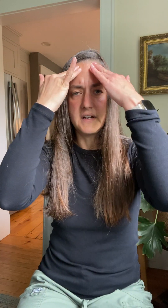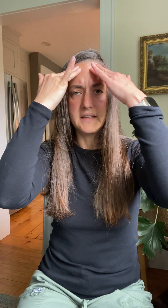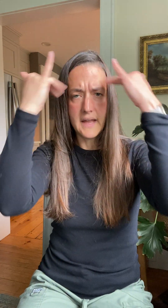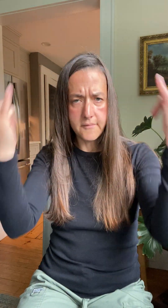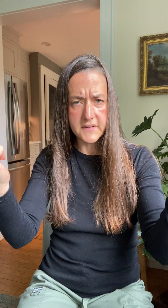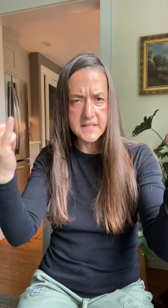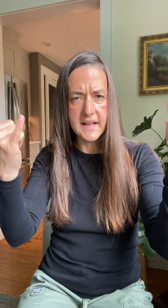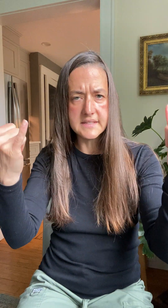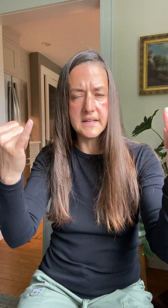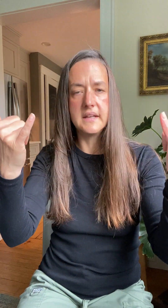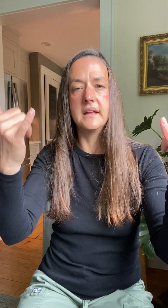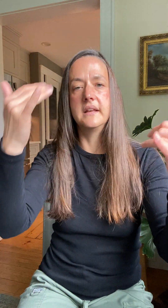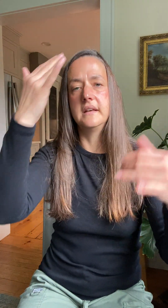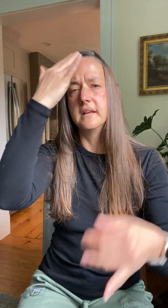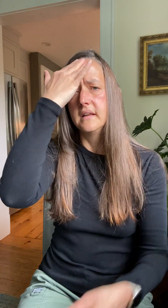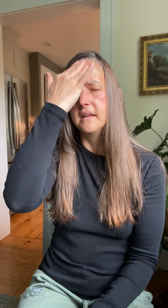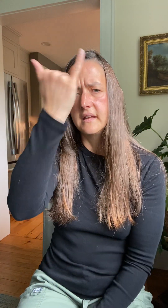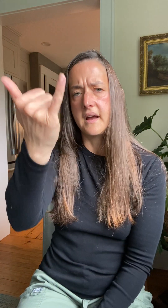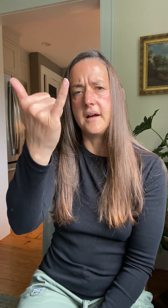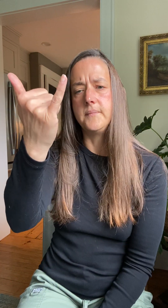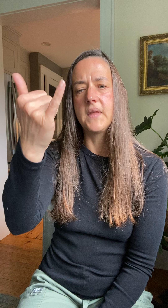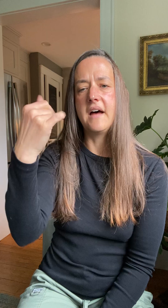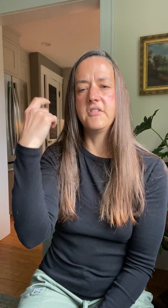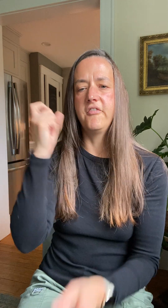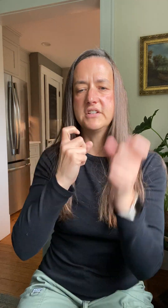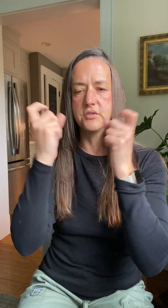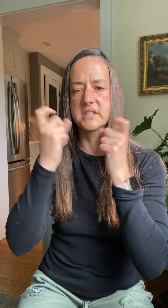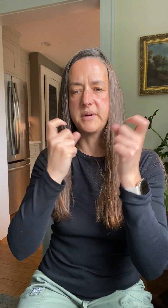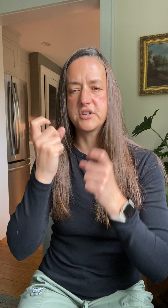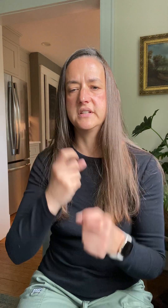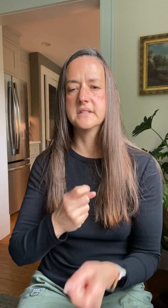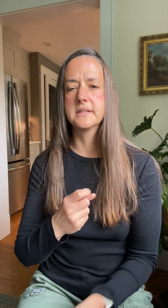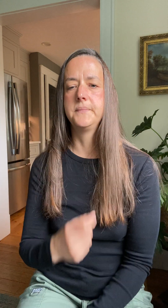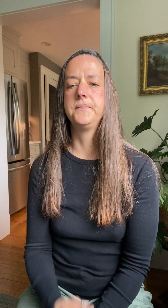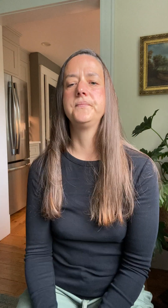definitely emphasize it and have the facial expressions.